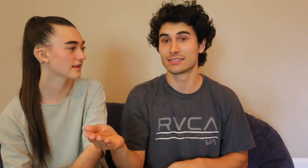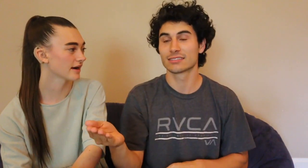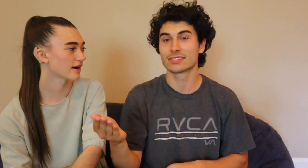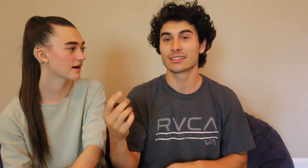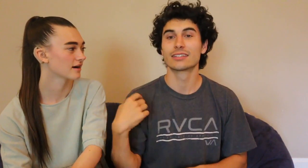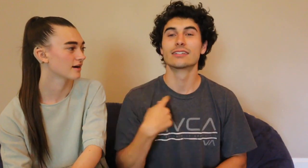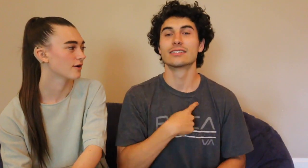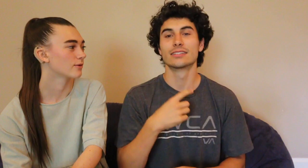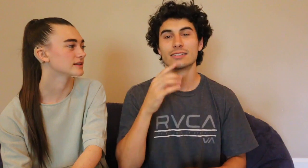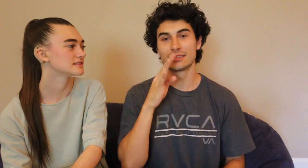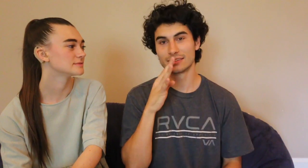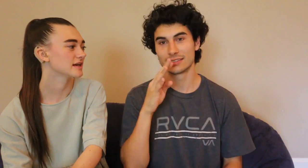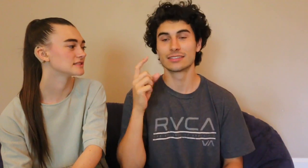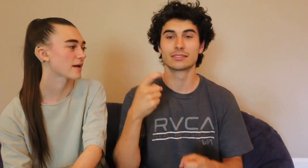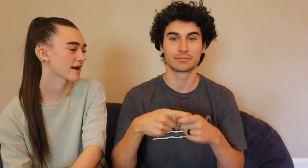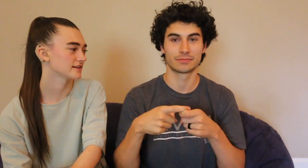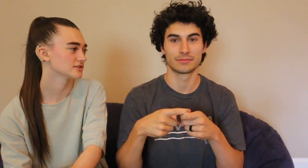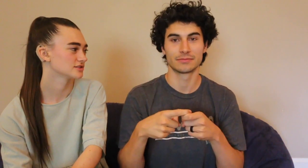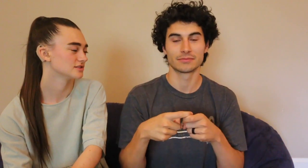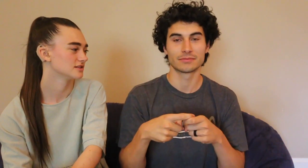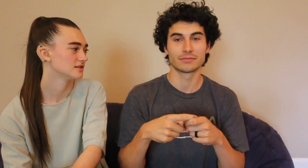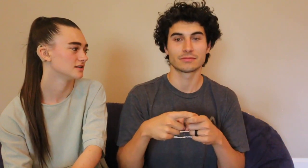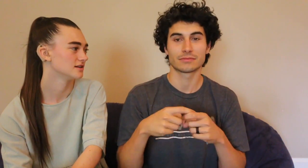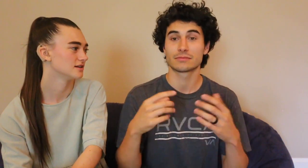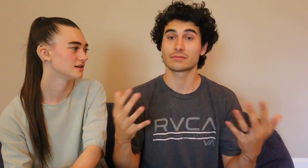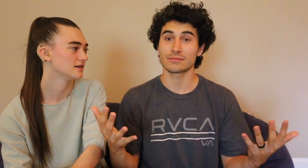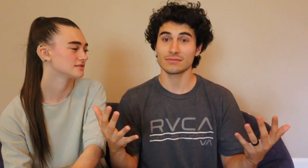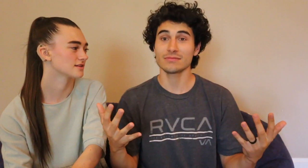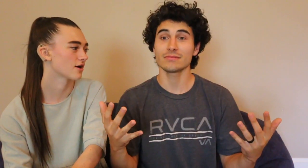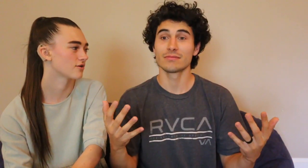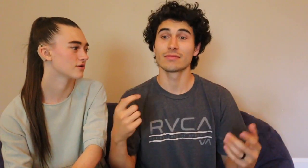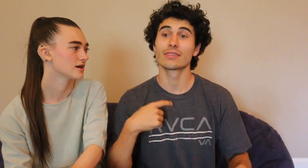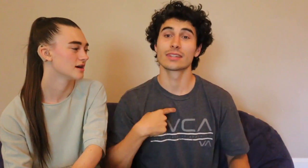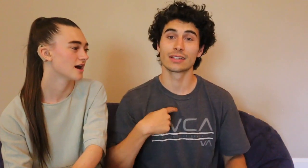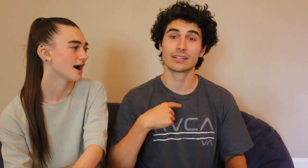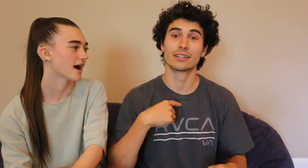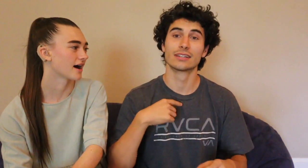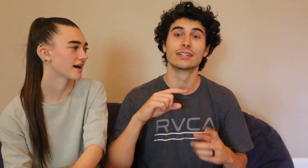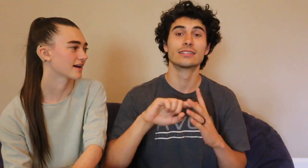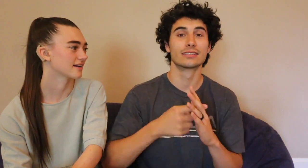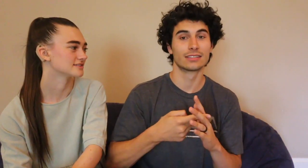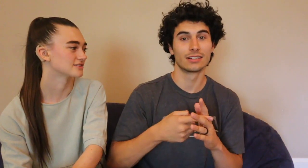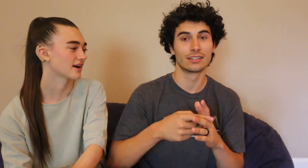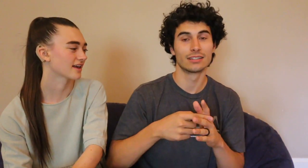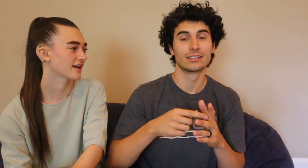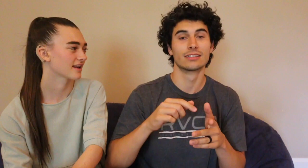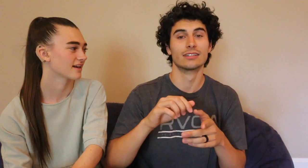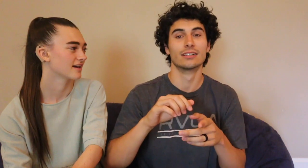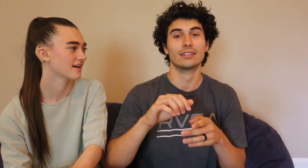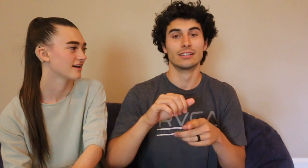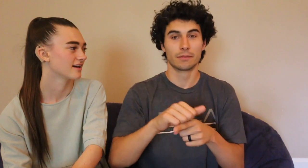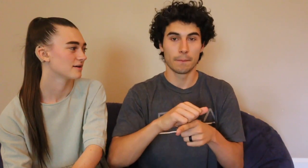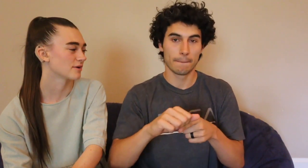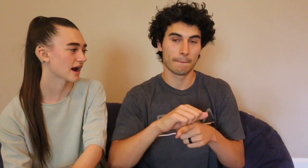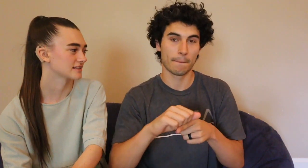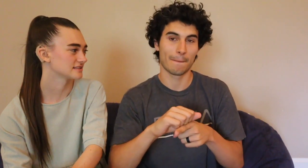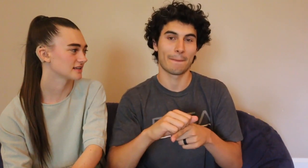there we speak Spanish. So, I started practicing